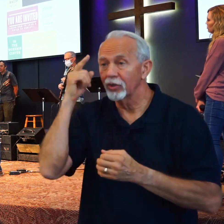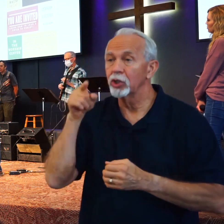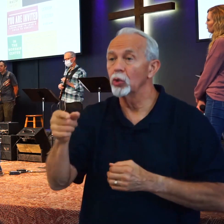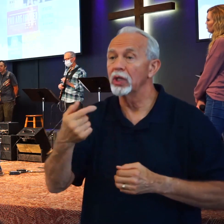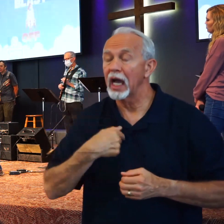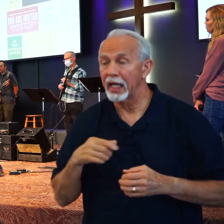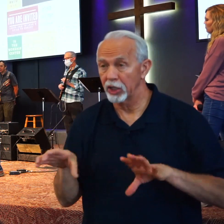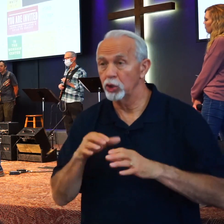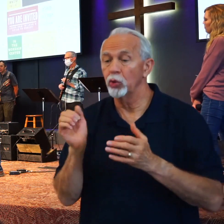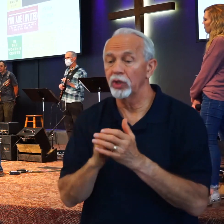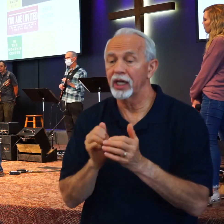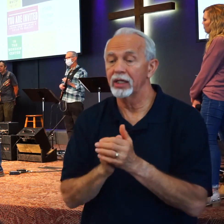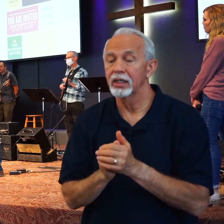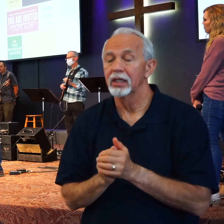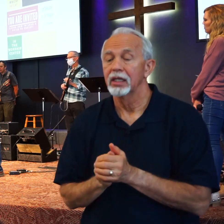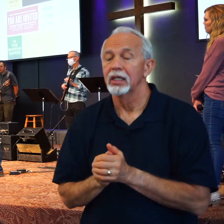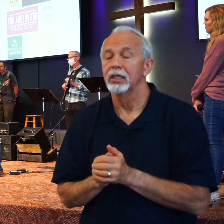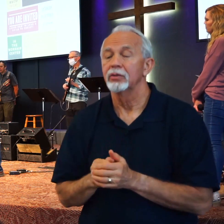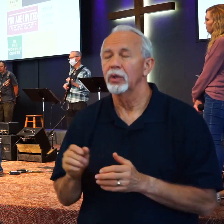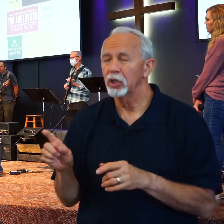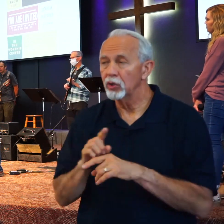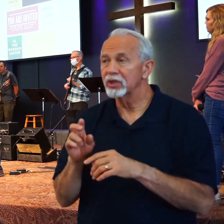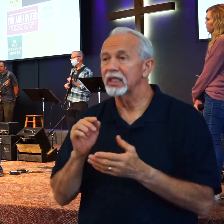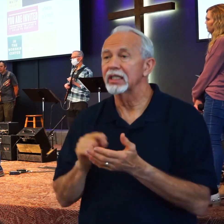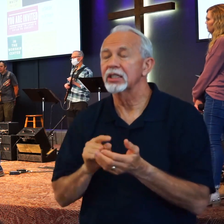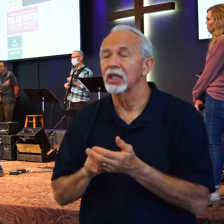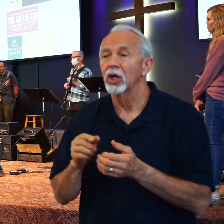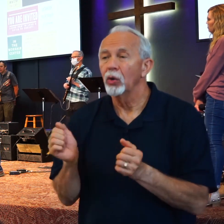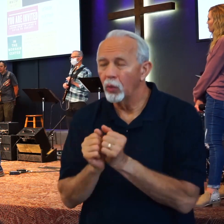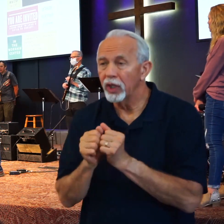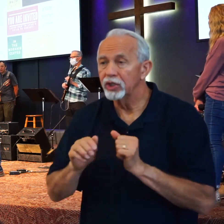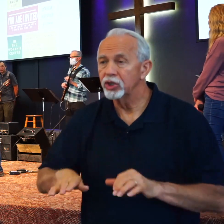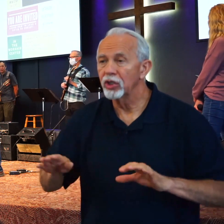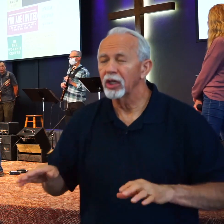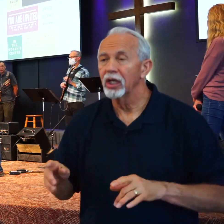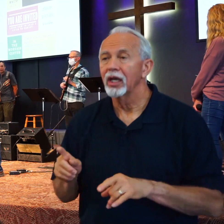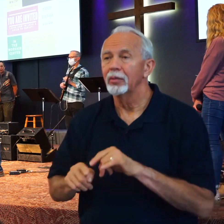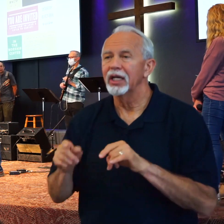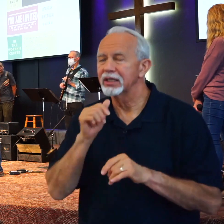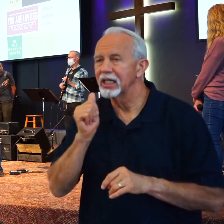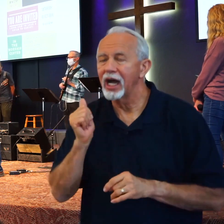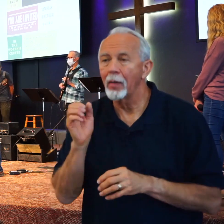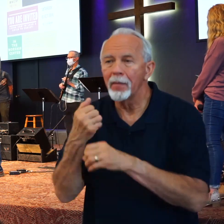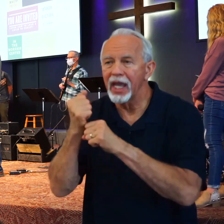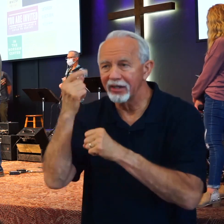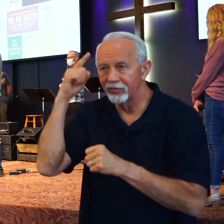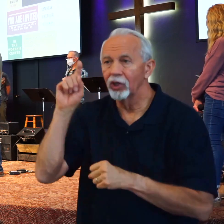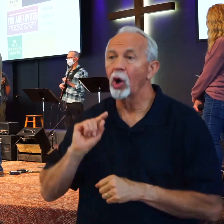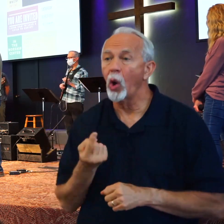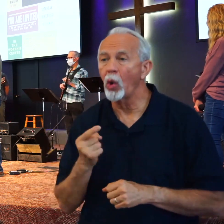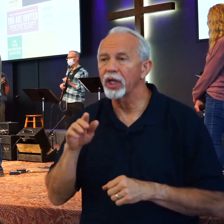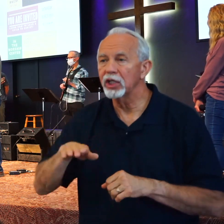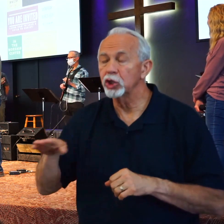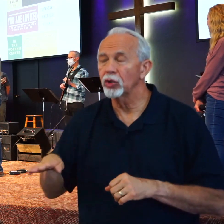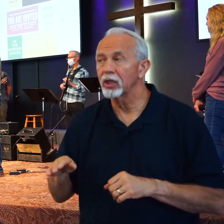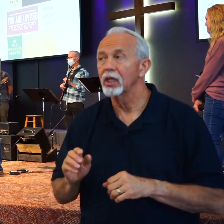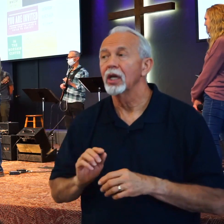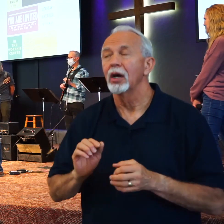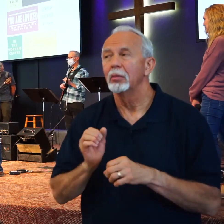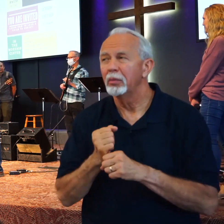very thing. We use it oftentimes with children. But it wasn't created actually to be something with children. It was created to